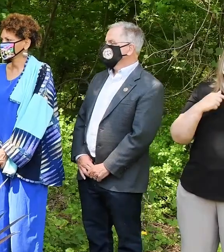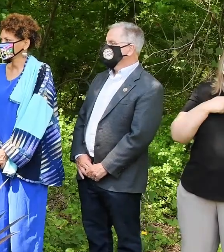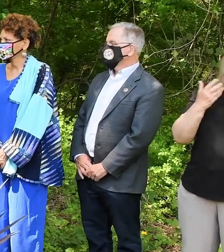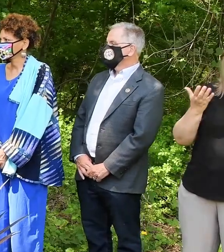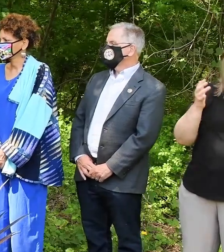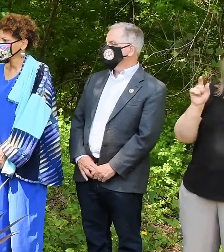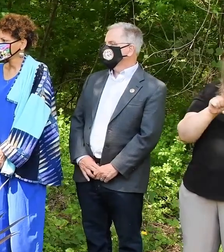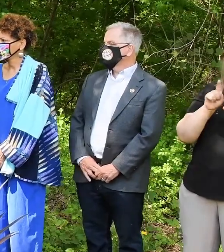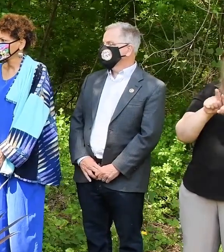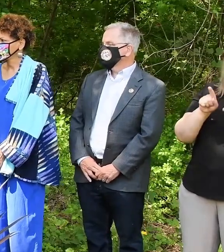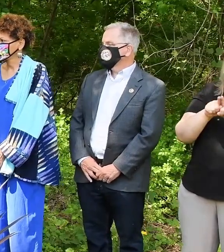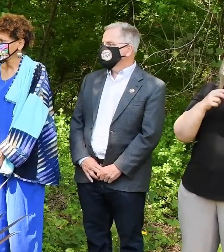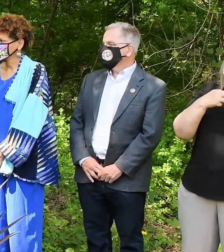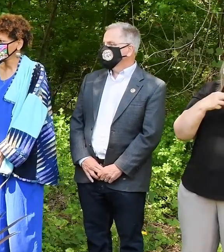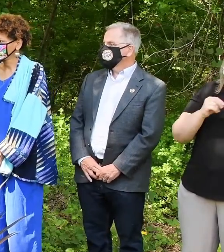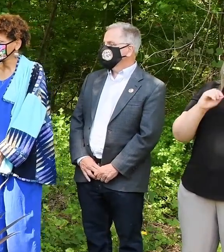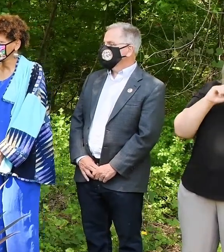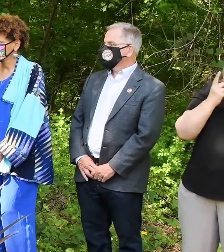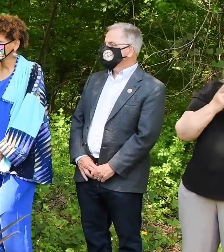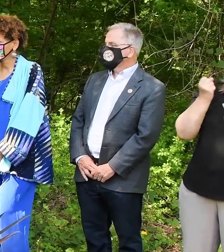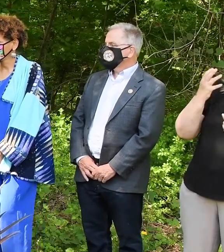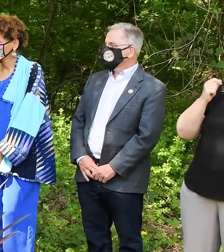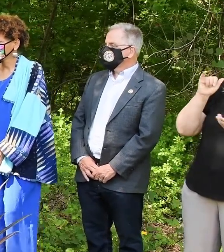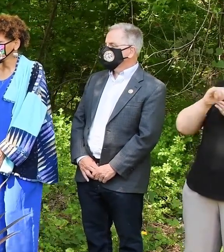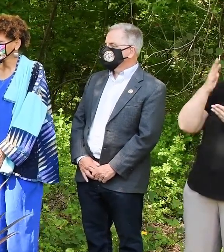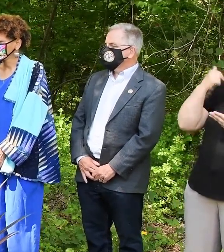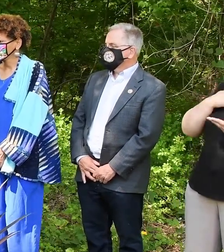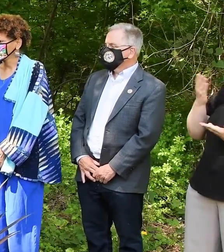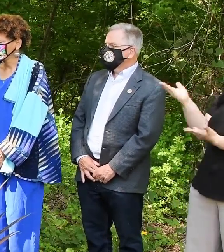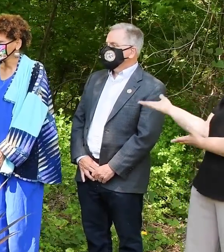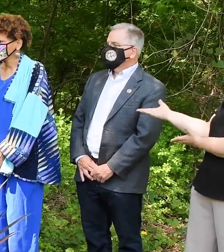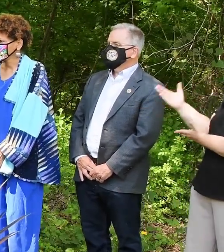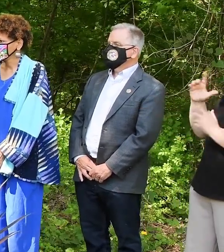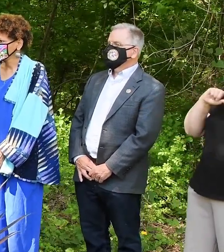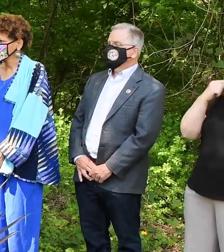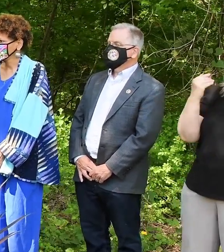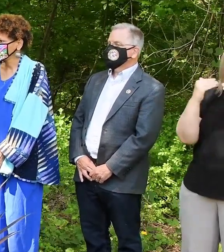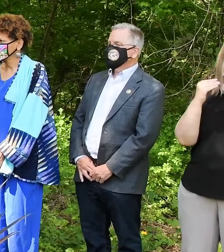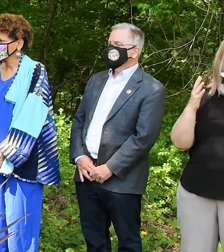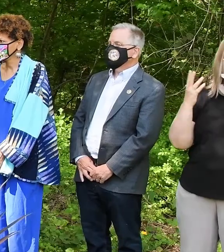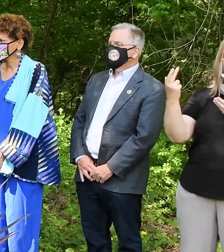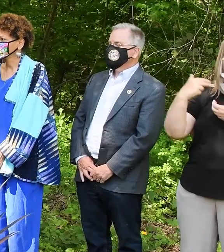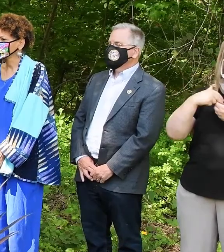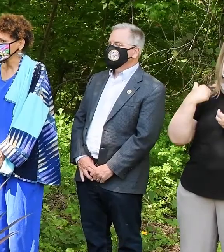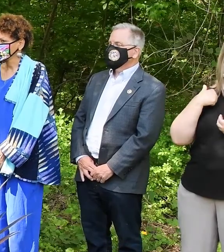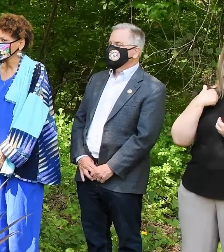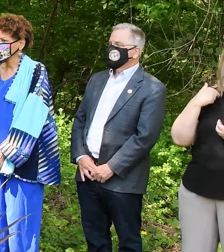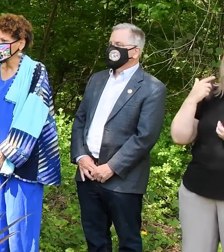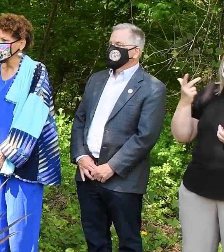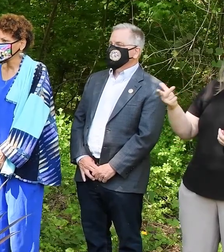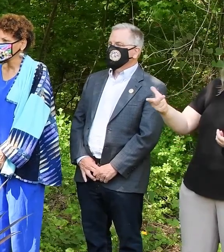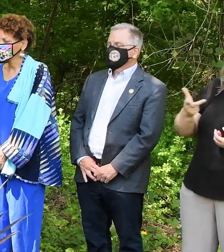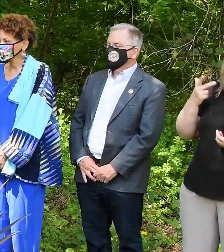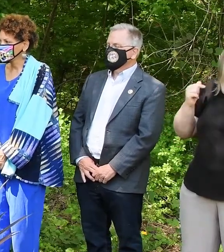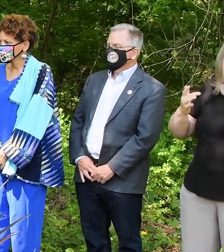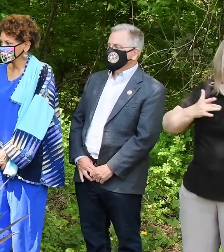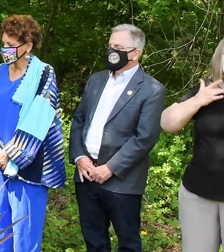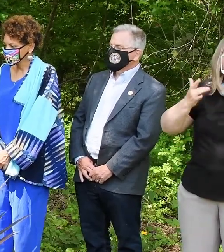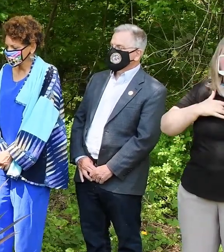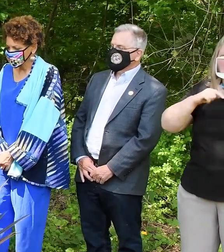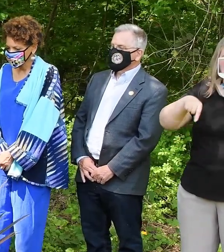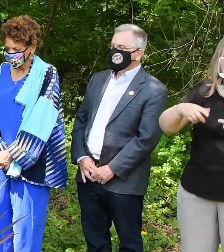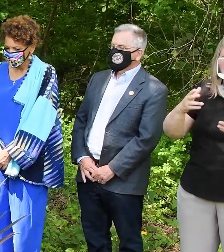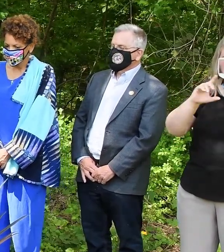also as a representative of District 12, and that's why I wanted my teammates to join me. We are thrilled to be here in